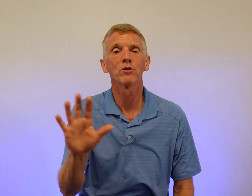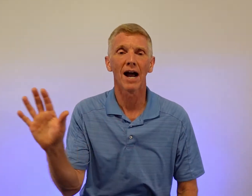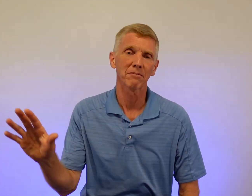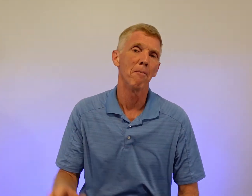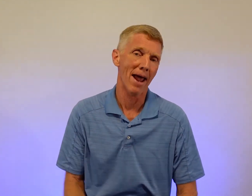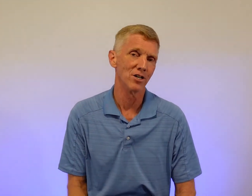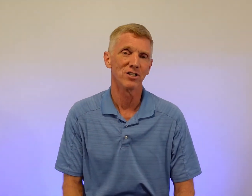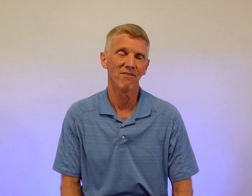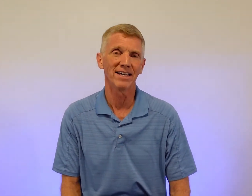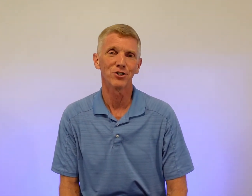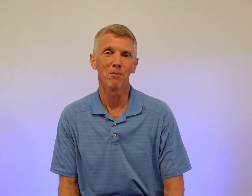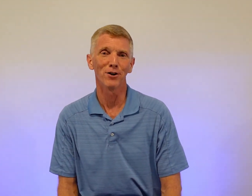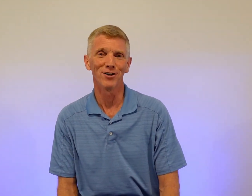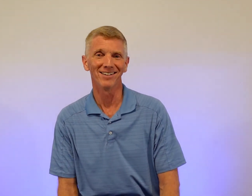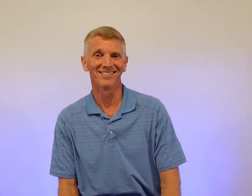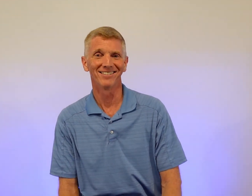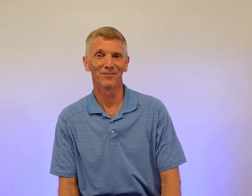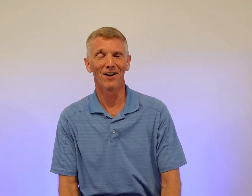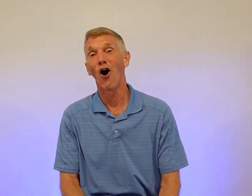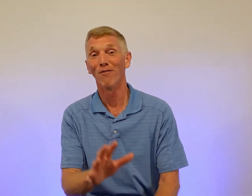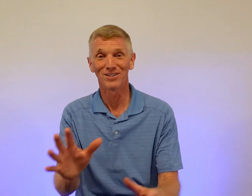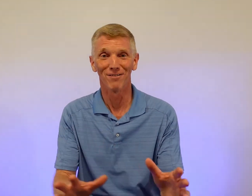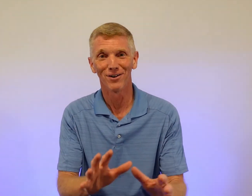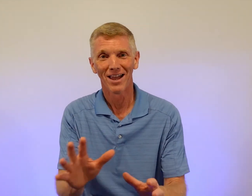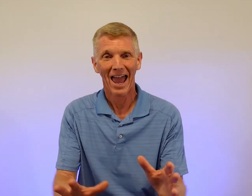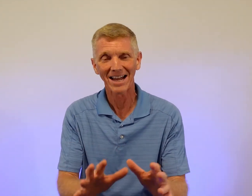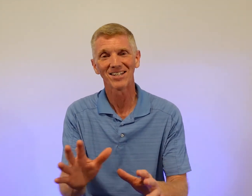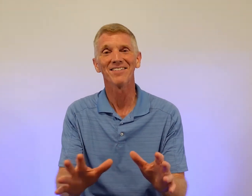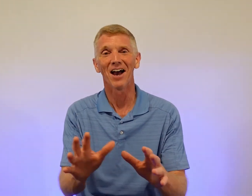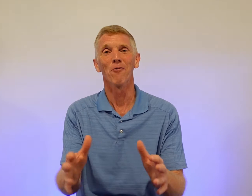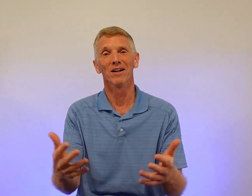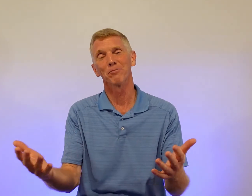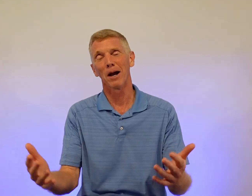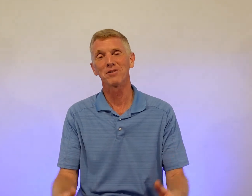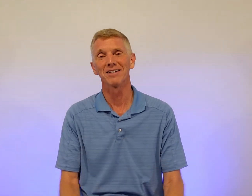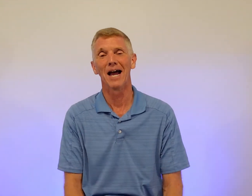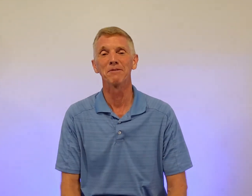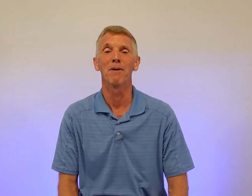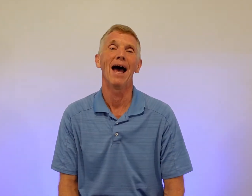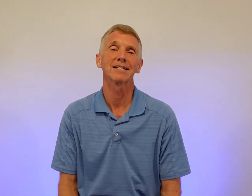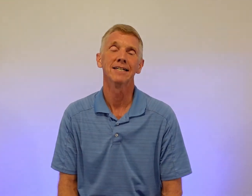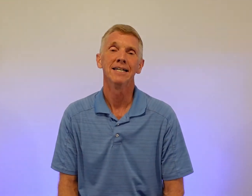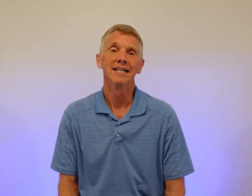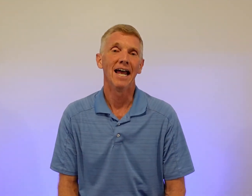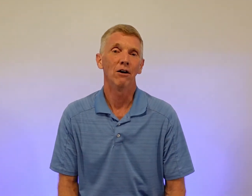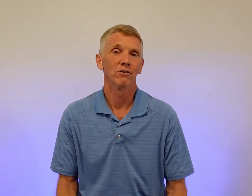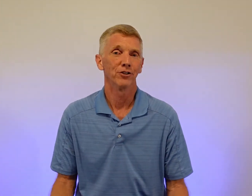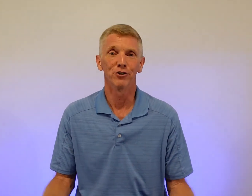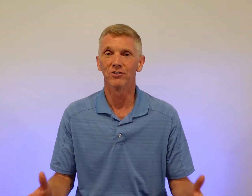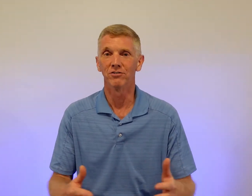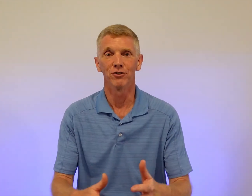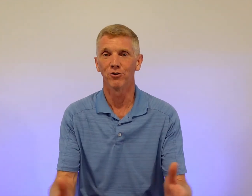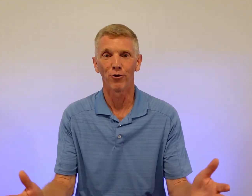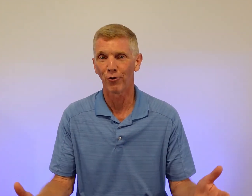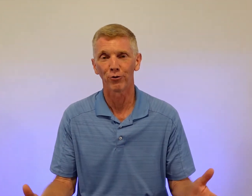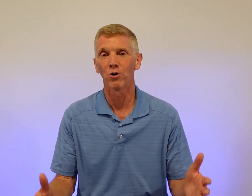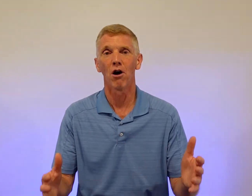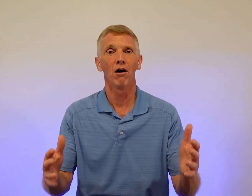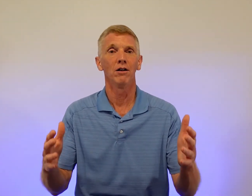to my manager, see if I can get you a better deal. Right? All of us have seen that one, perhaps in times past. Now, you're through it all.